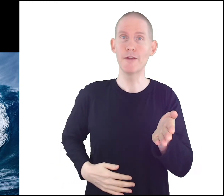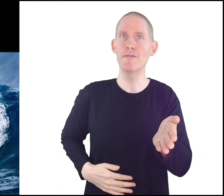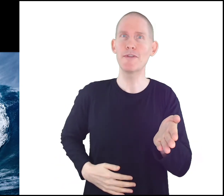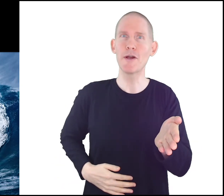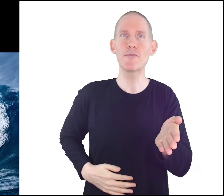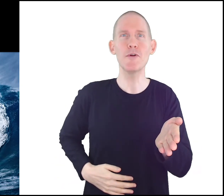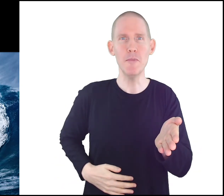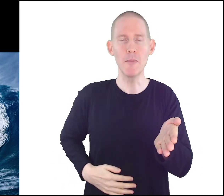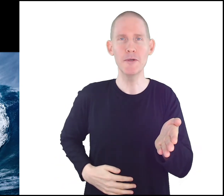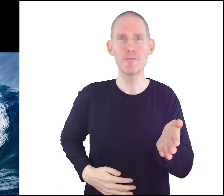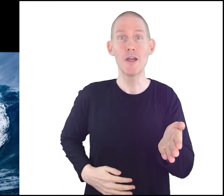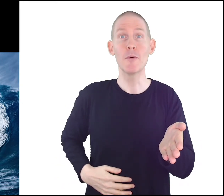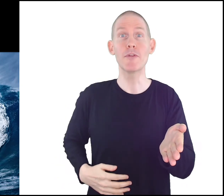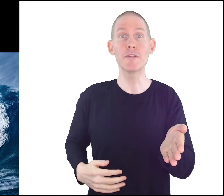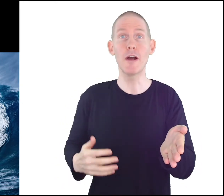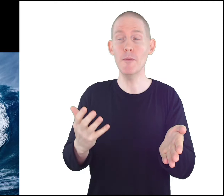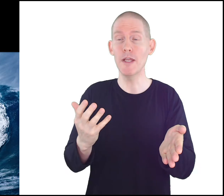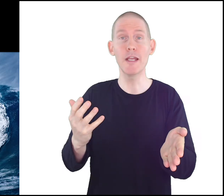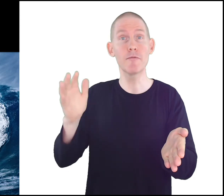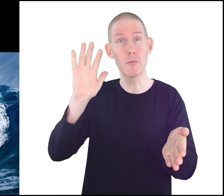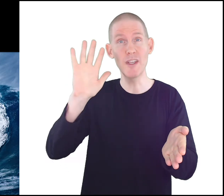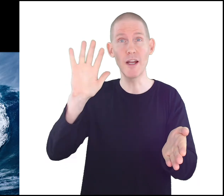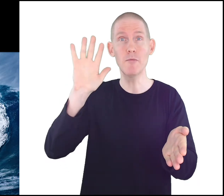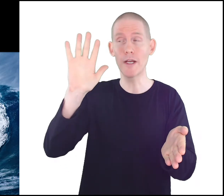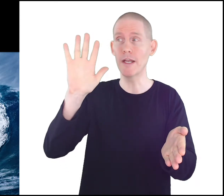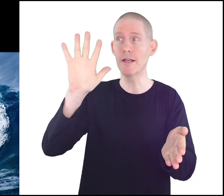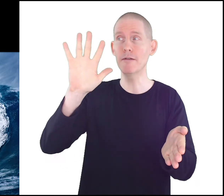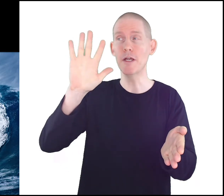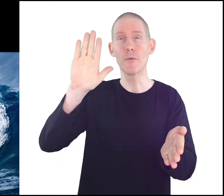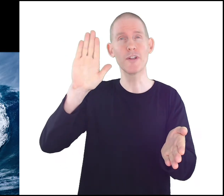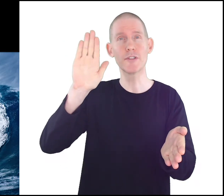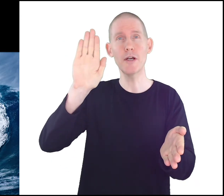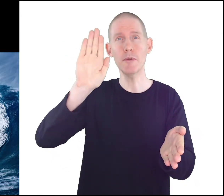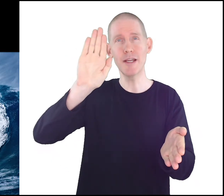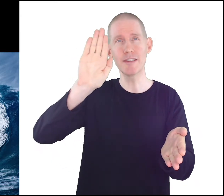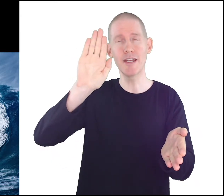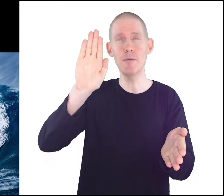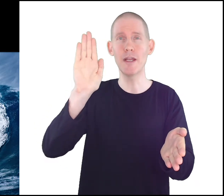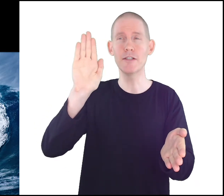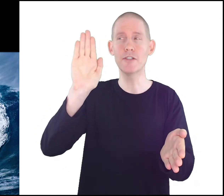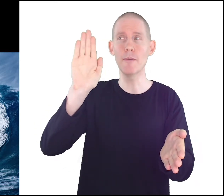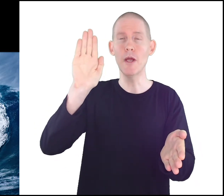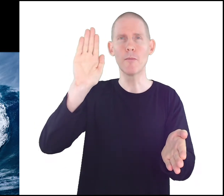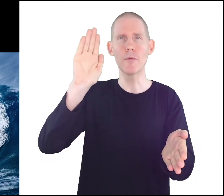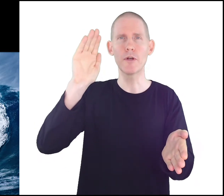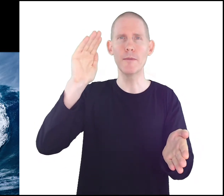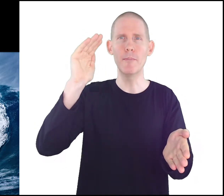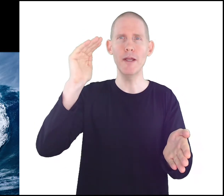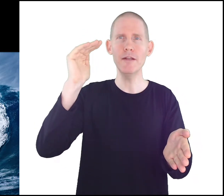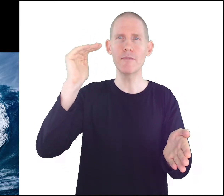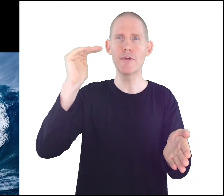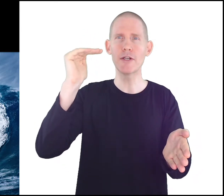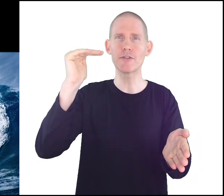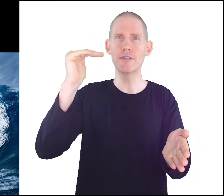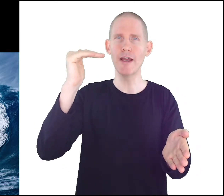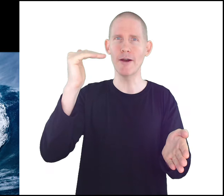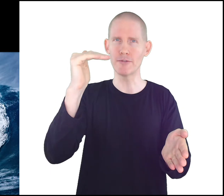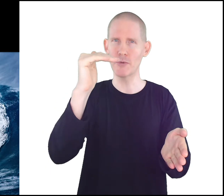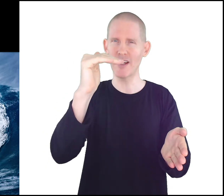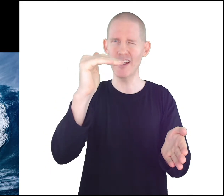it there for a moment. With your dominant hand, for me, I'm right-handed. We're going to start with that same hand shape where we're going to bend the fingers down. So we kind of have like